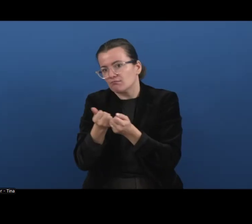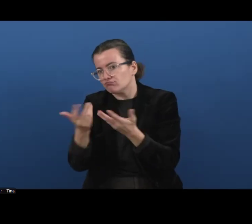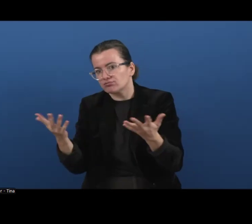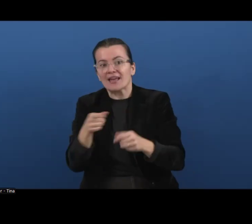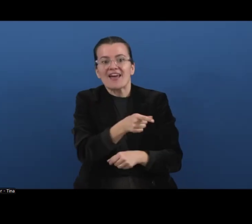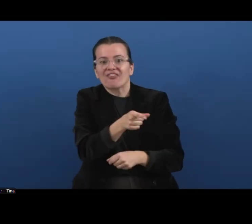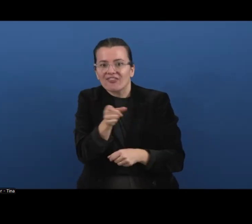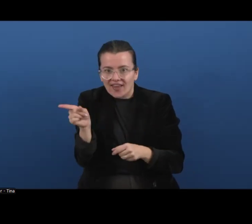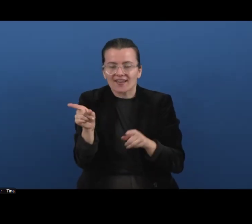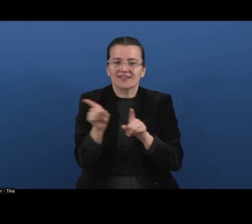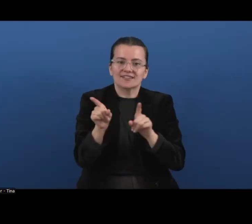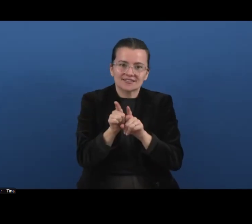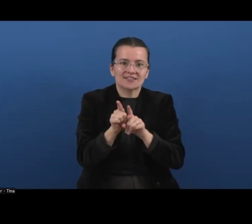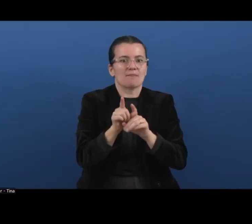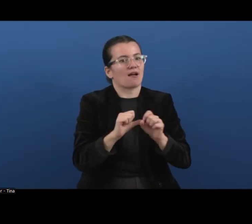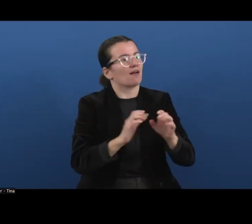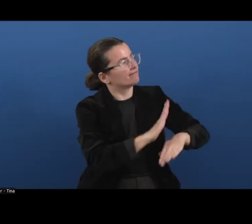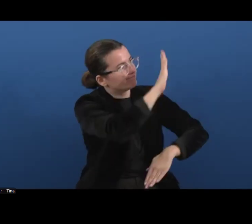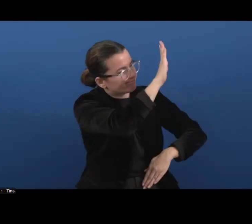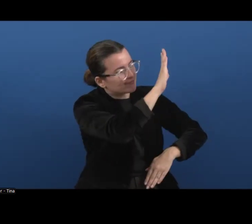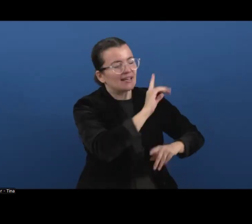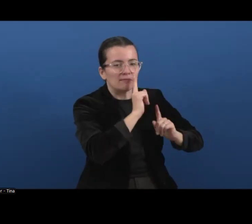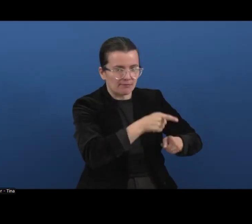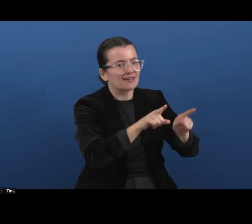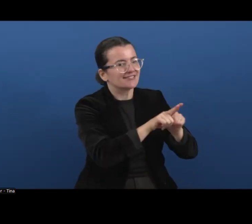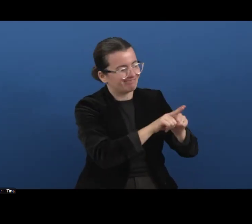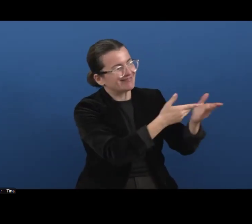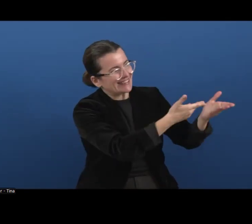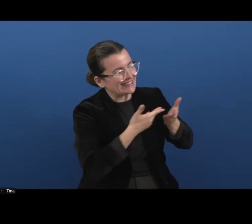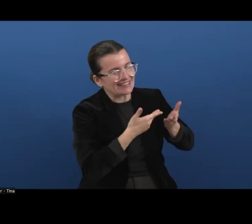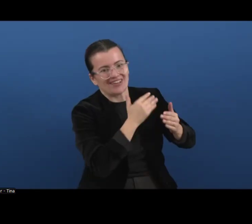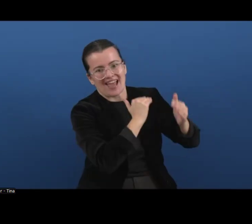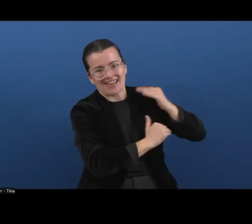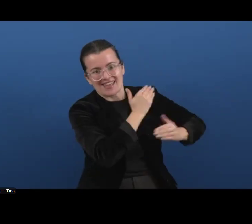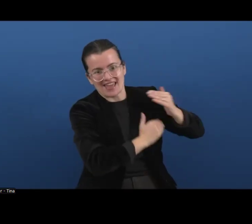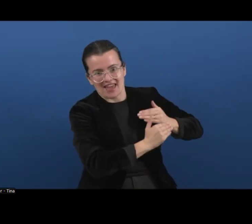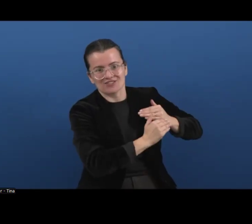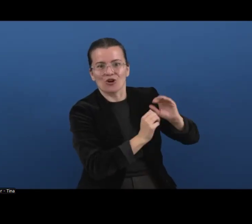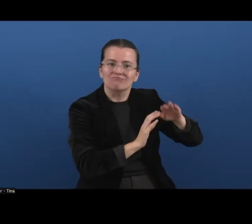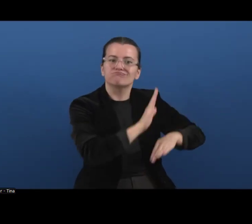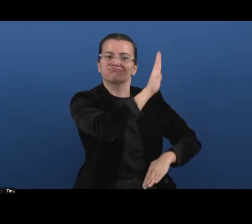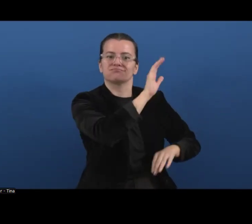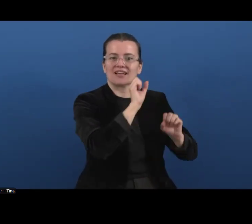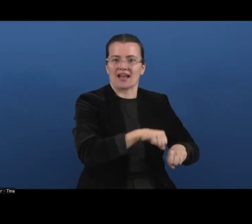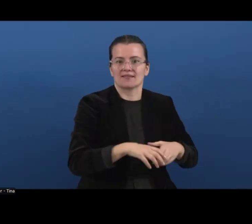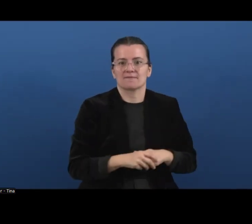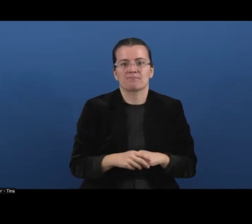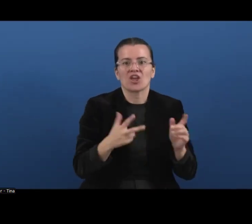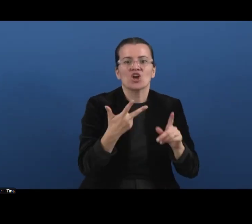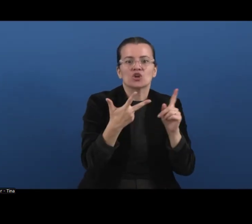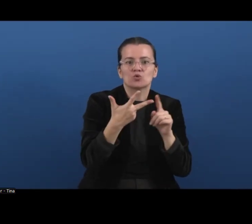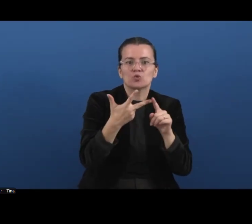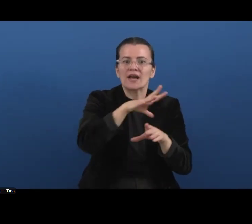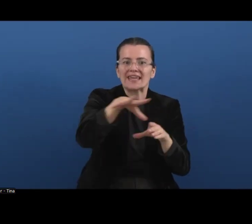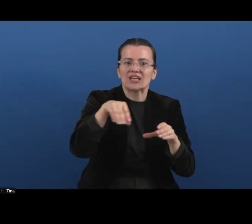engagement empowers employees. So enterprises that regularly review and adapt their care and support policies